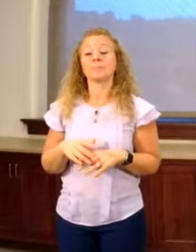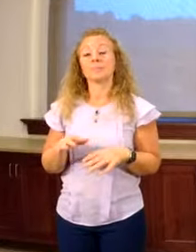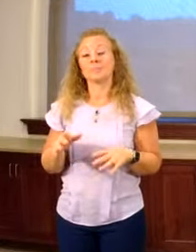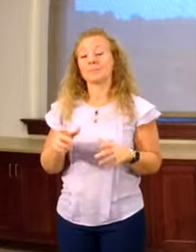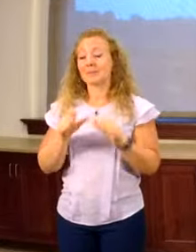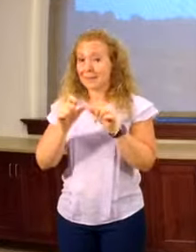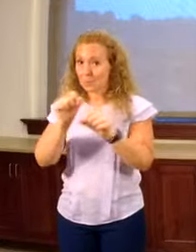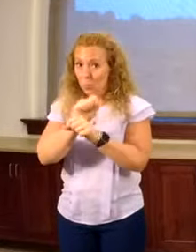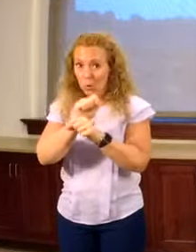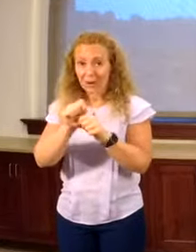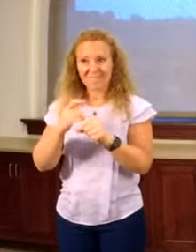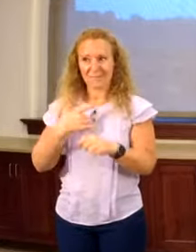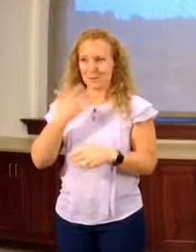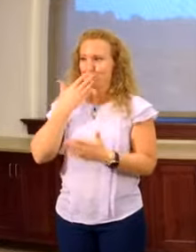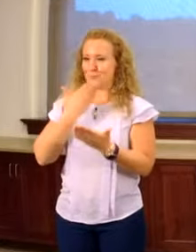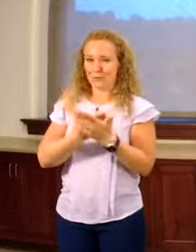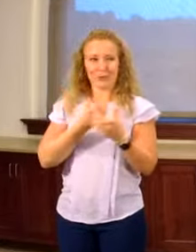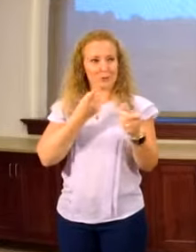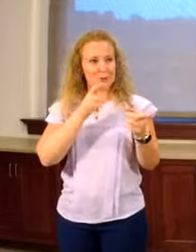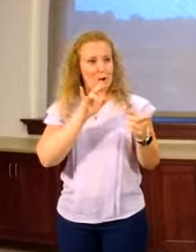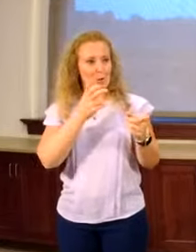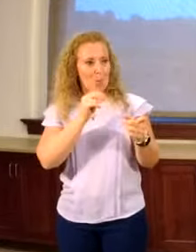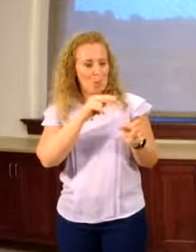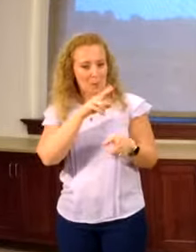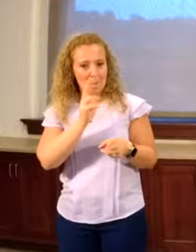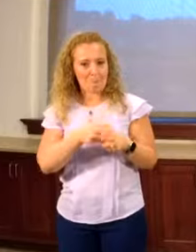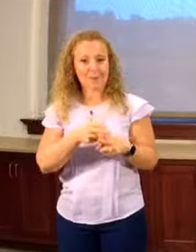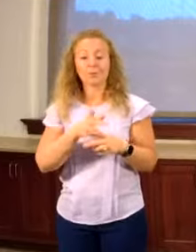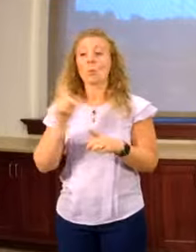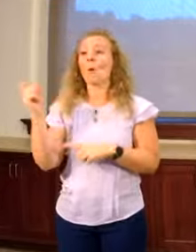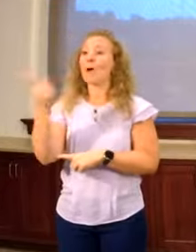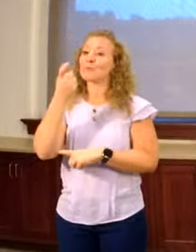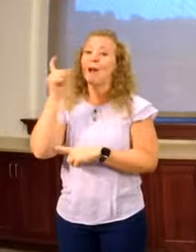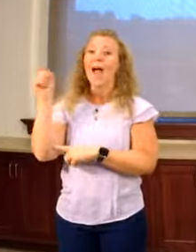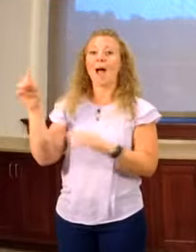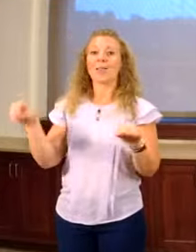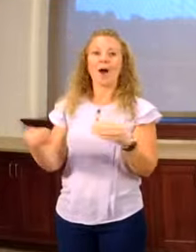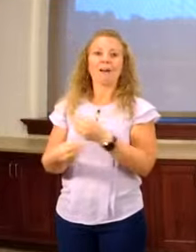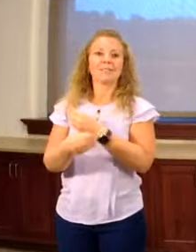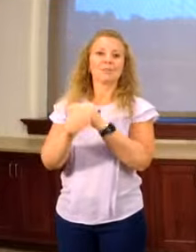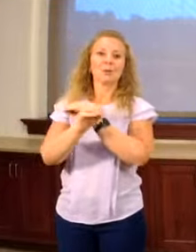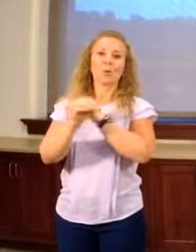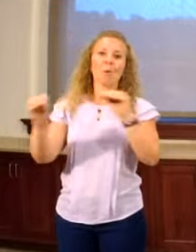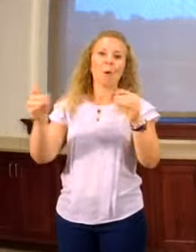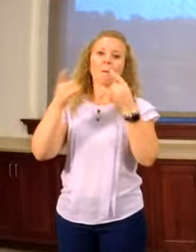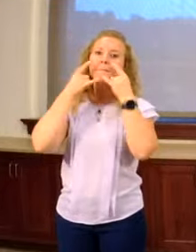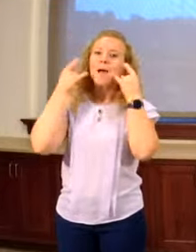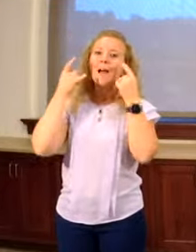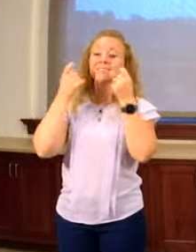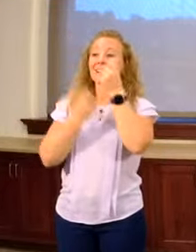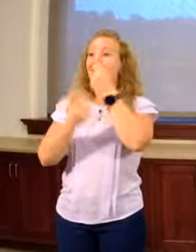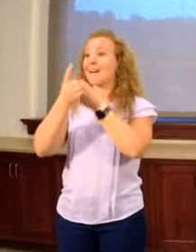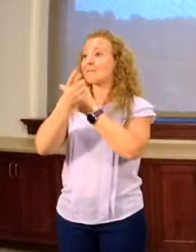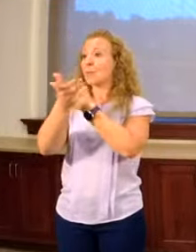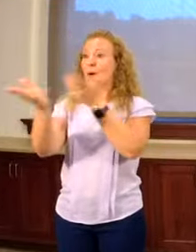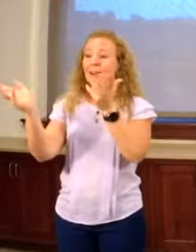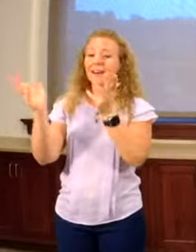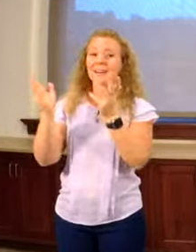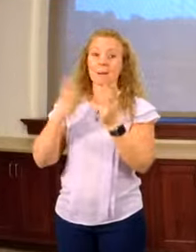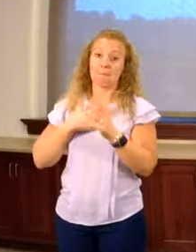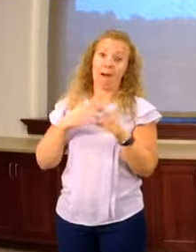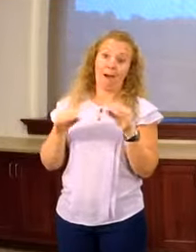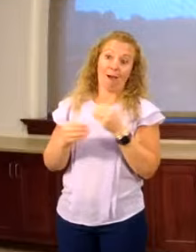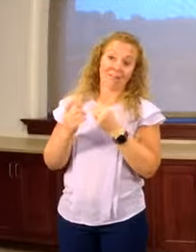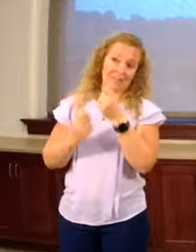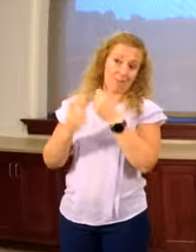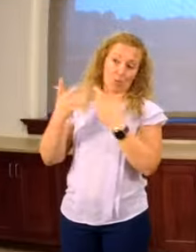as we can. It does feel good, as Dr. Bogan said, to walk around the office without the mask, as all of our folks in my